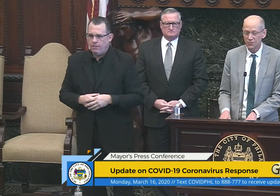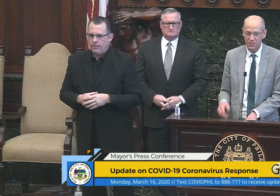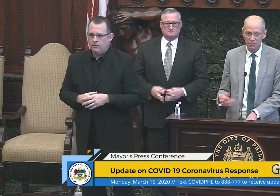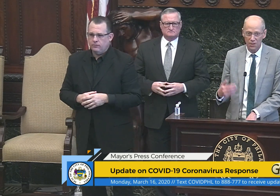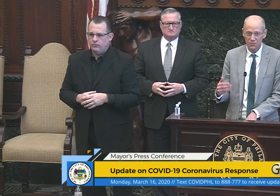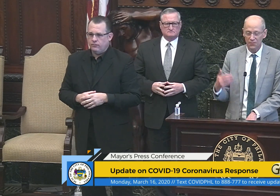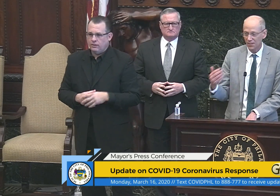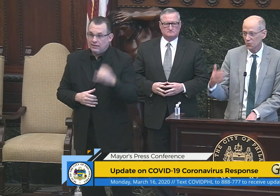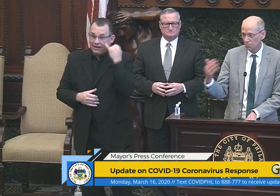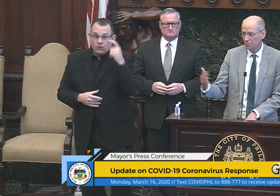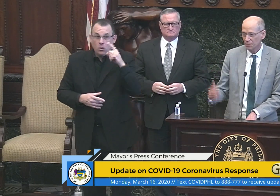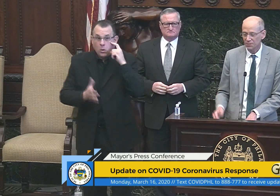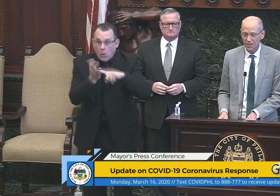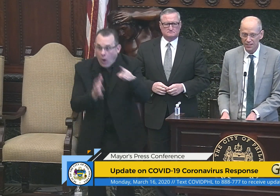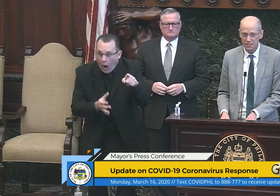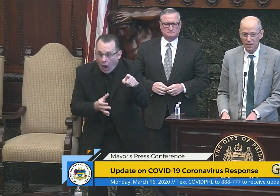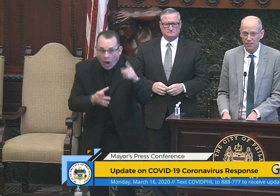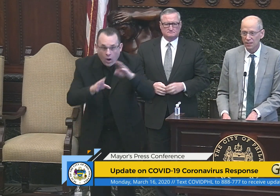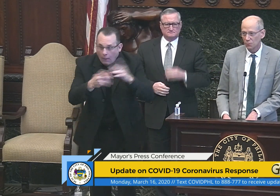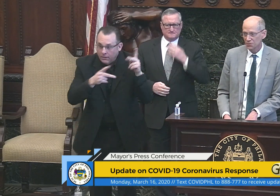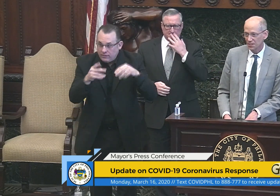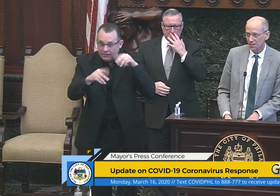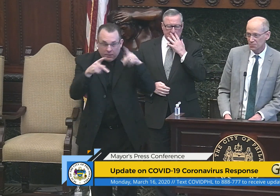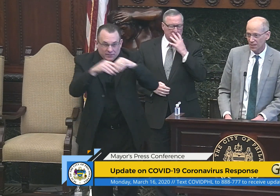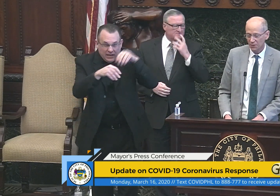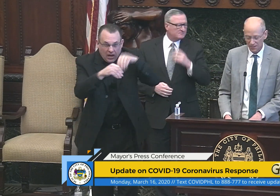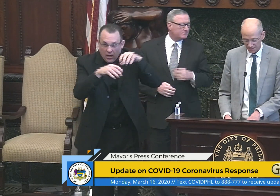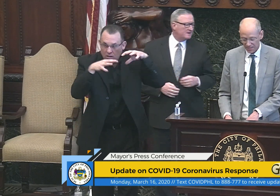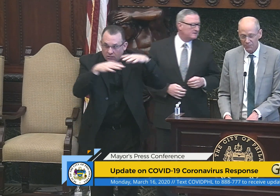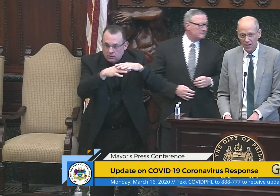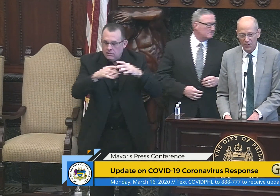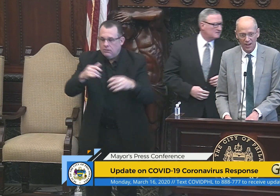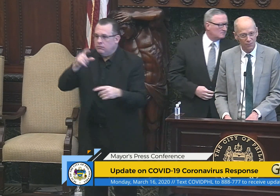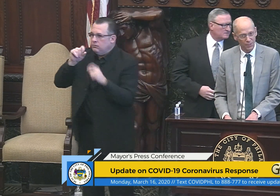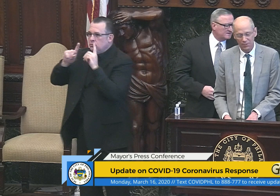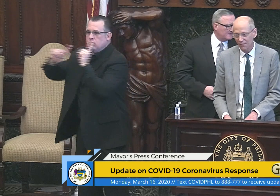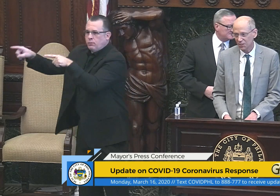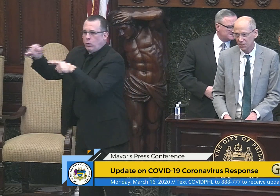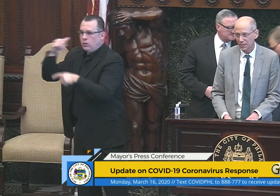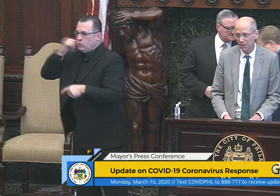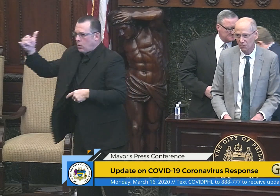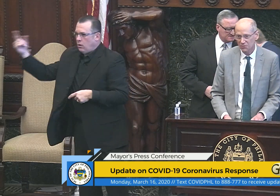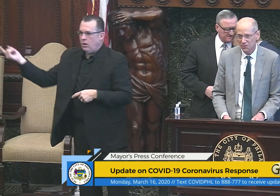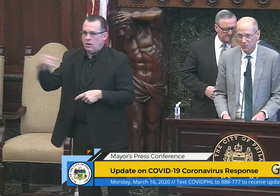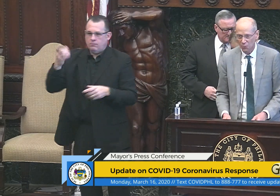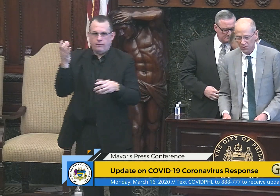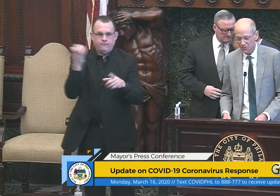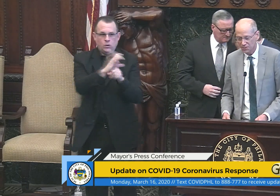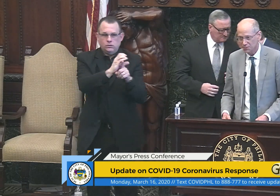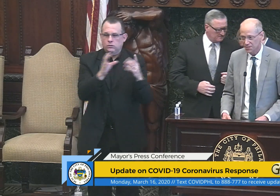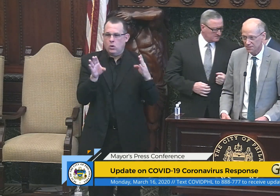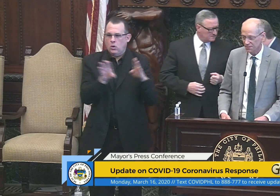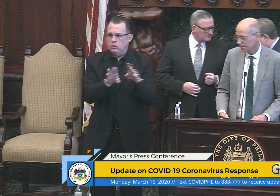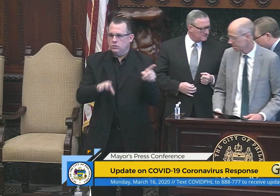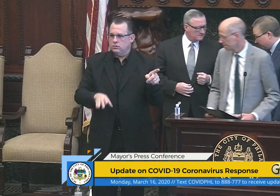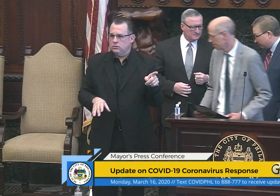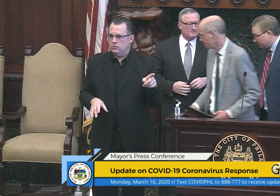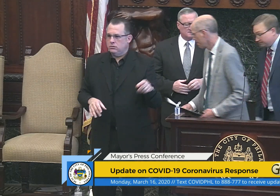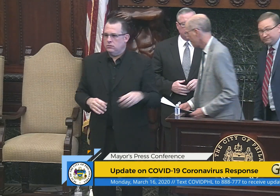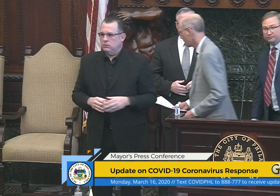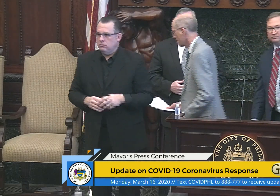215-685-7495. If you see a restaurant that is open and people are dining inside, we'll send an inspector out. It's the same line we have when people have a complaint about a restaurant under ordinary